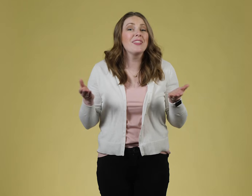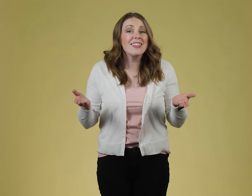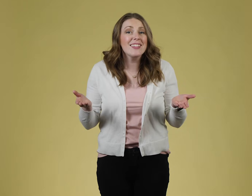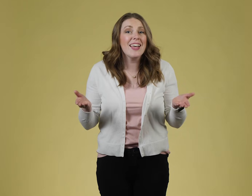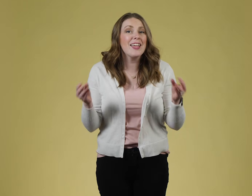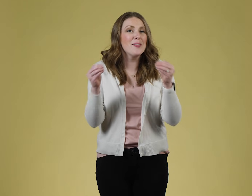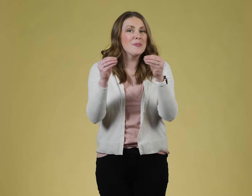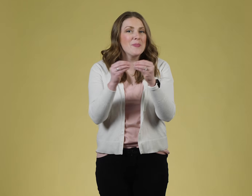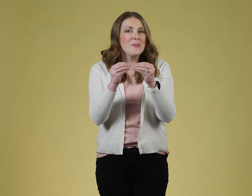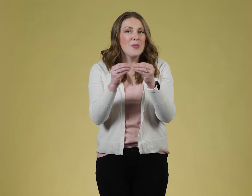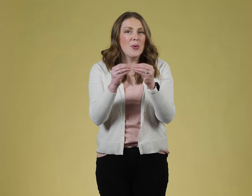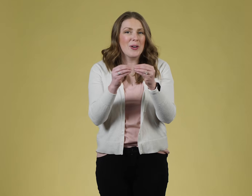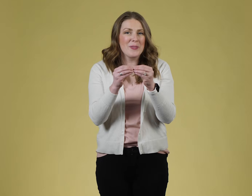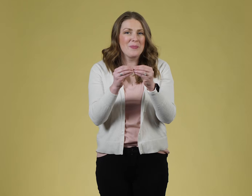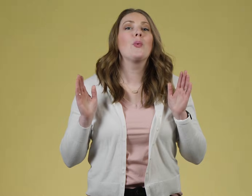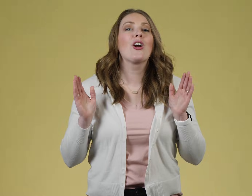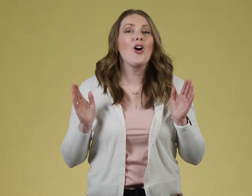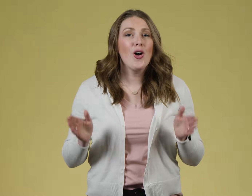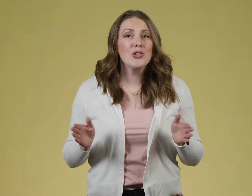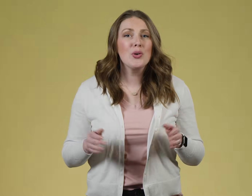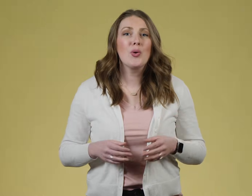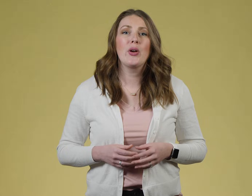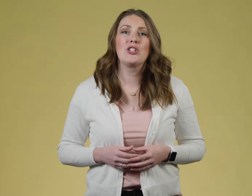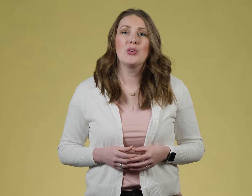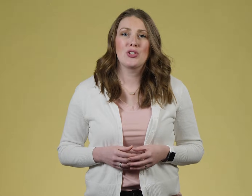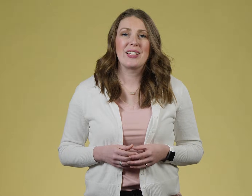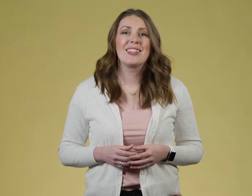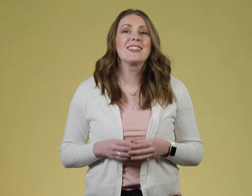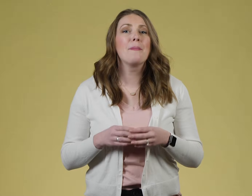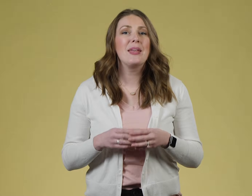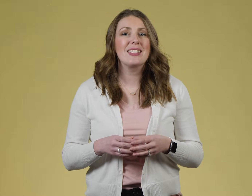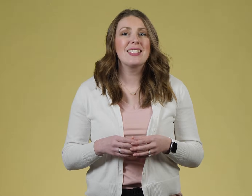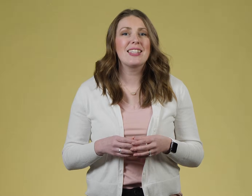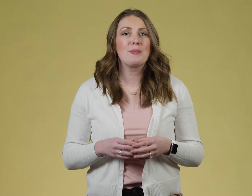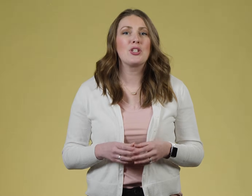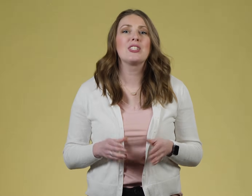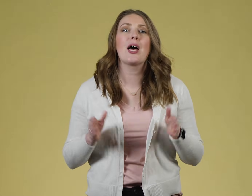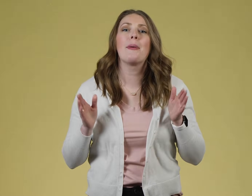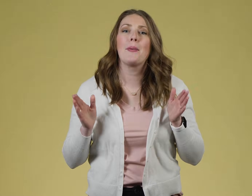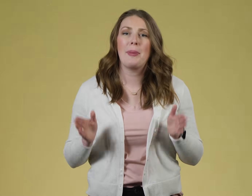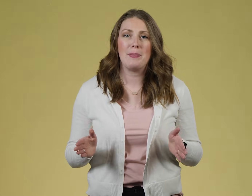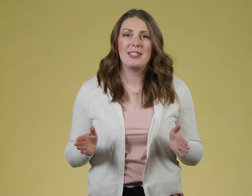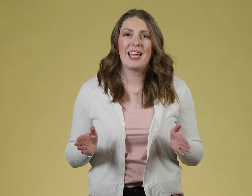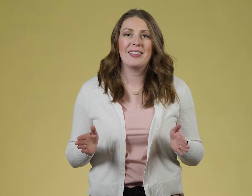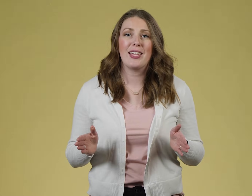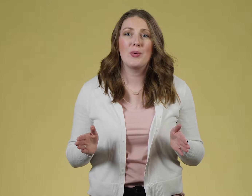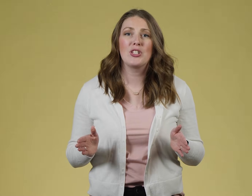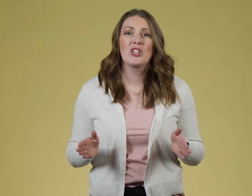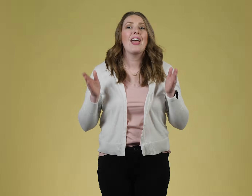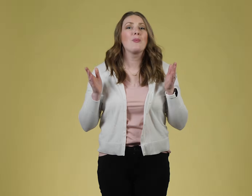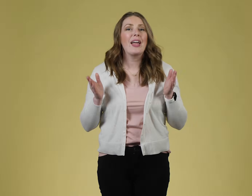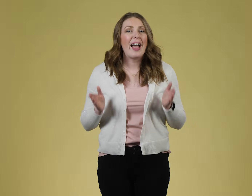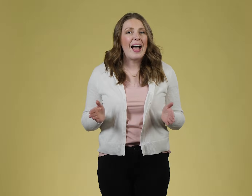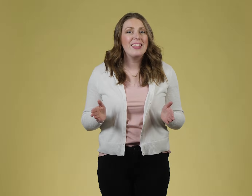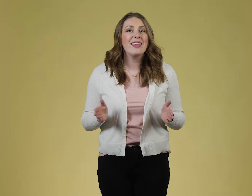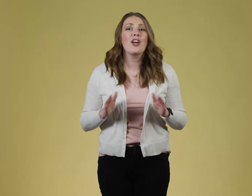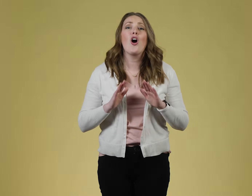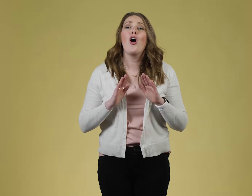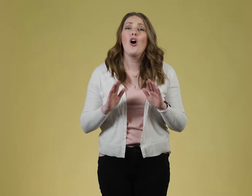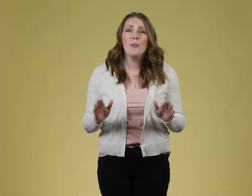the sign more. We are also going to address some misconceptions about baby sign language and why I think all